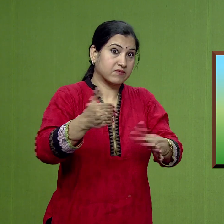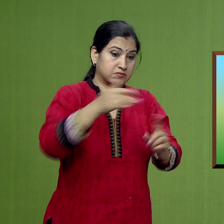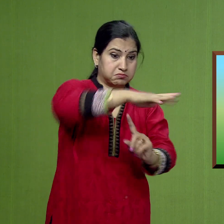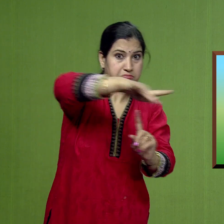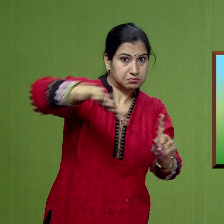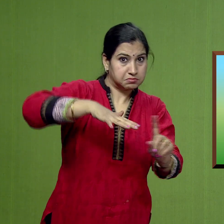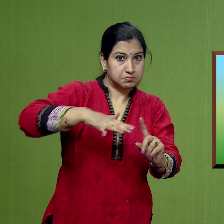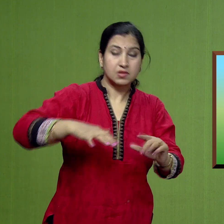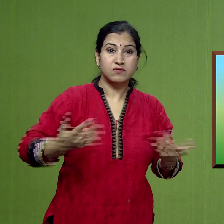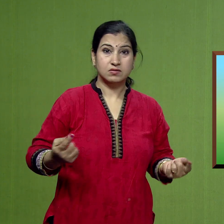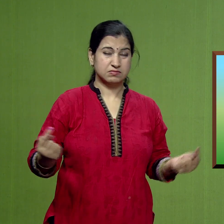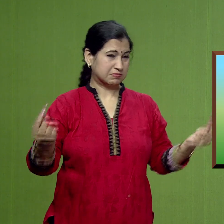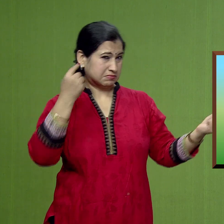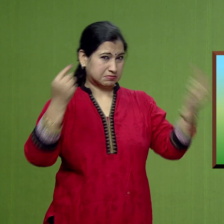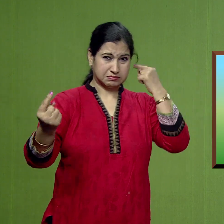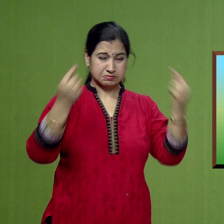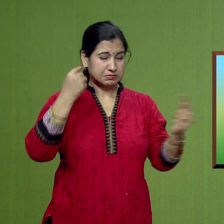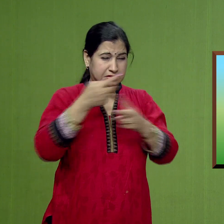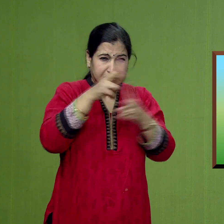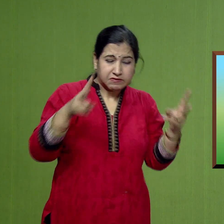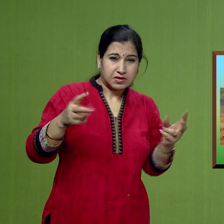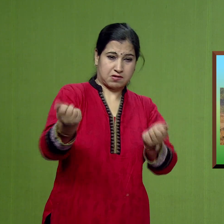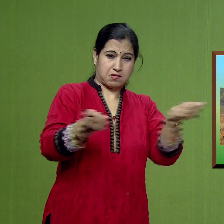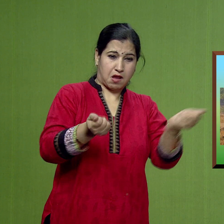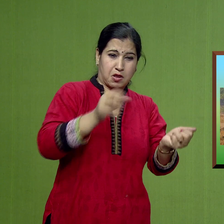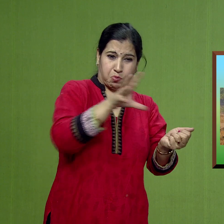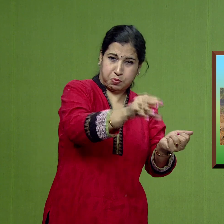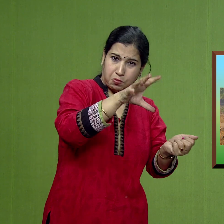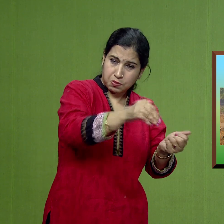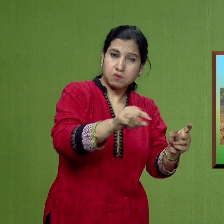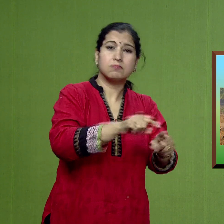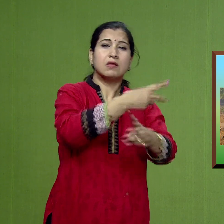because of the noise production from vehicles, industries, etc.